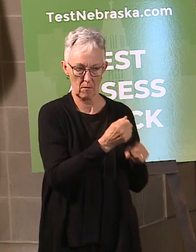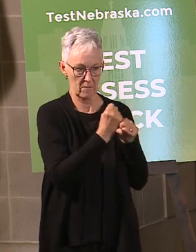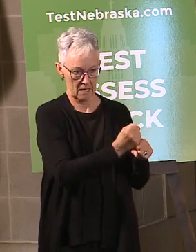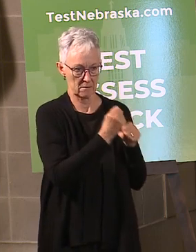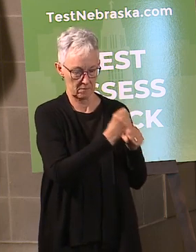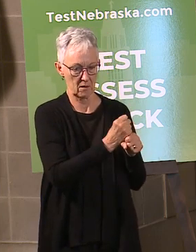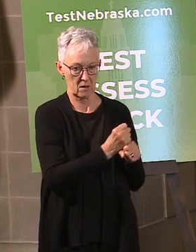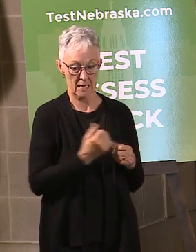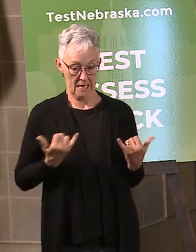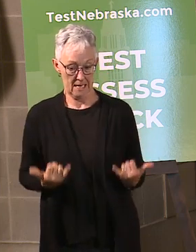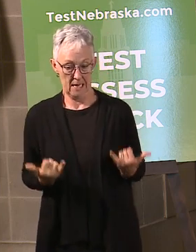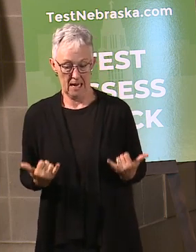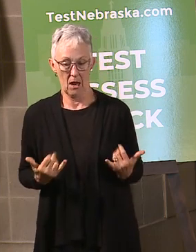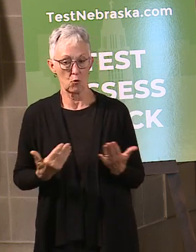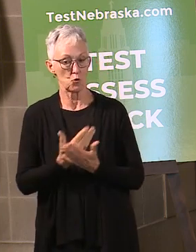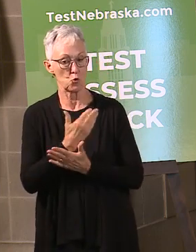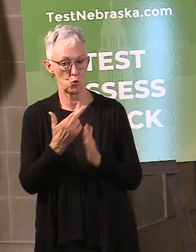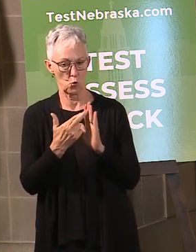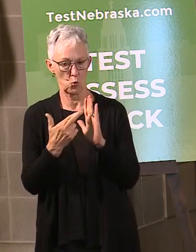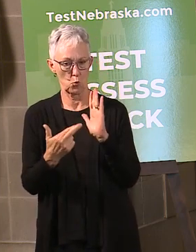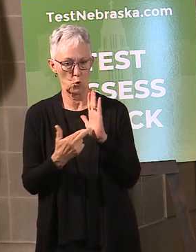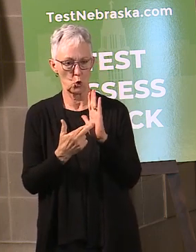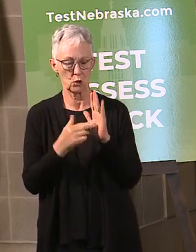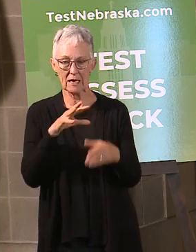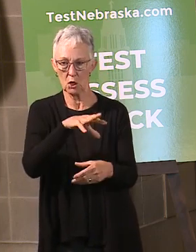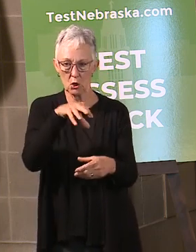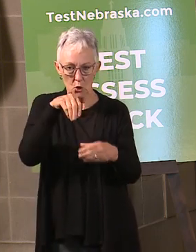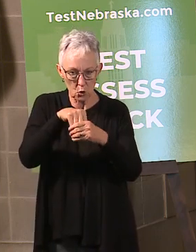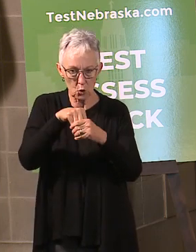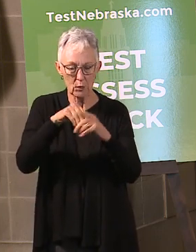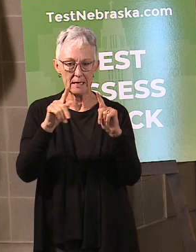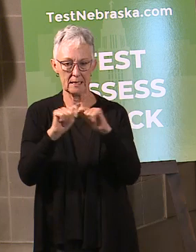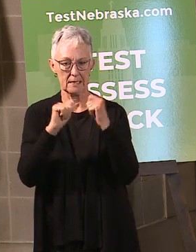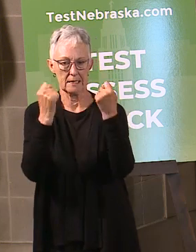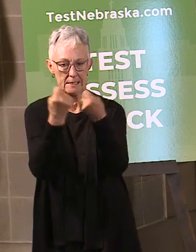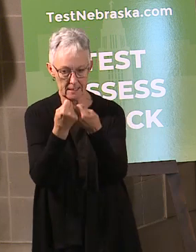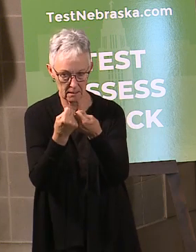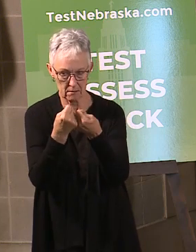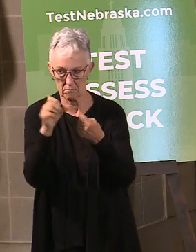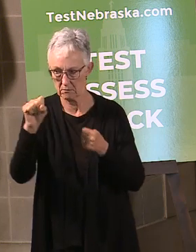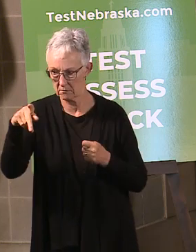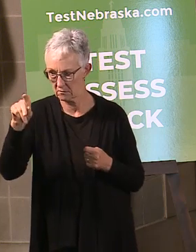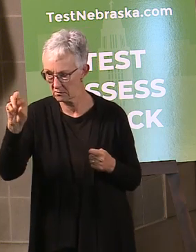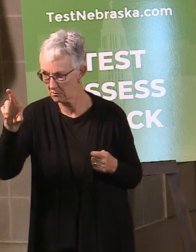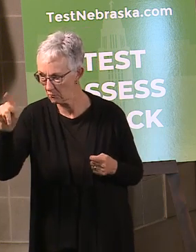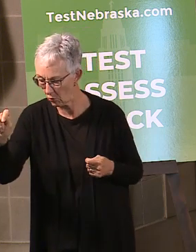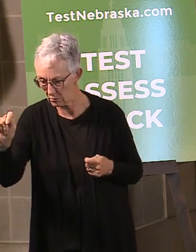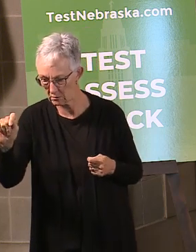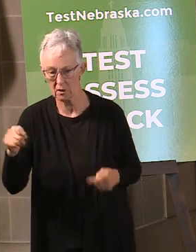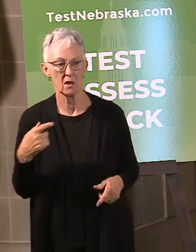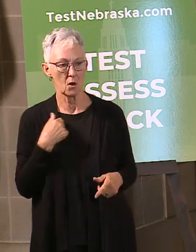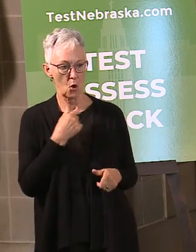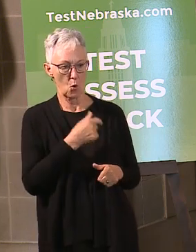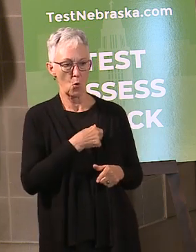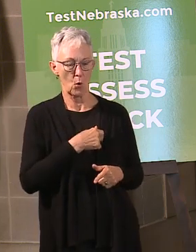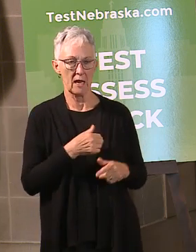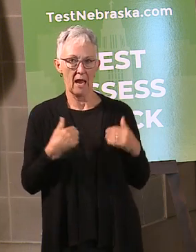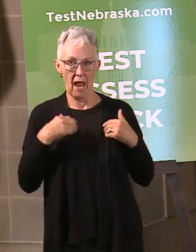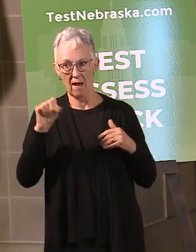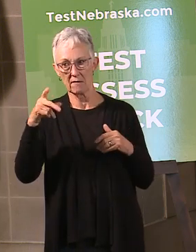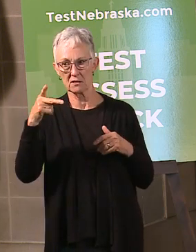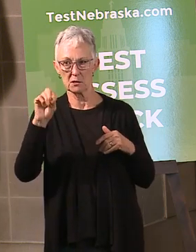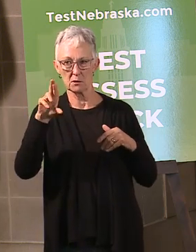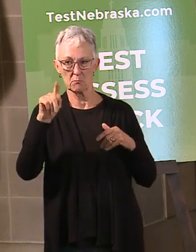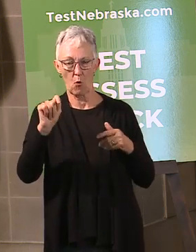team sports, and we've actually categorized them by contact level. And we've used the American Academy of